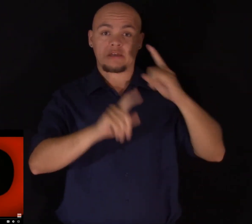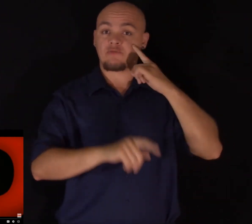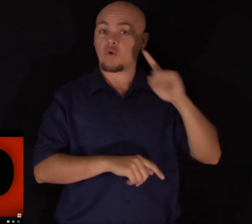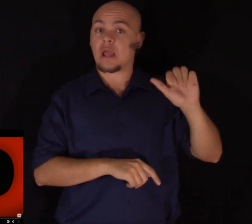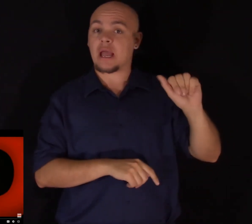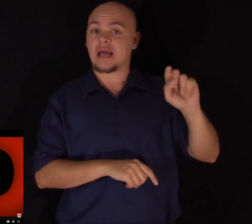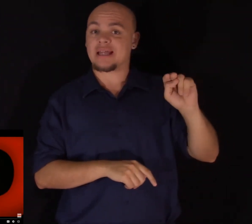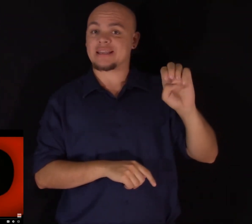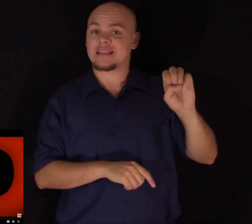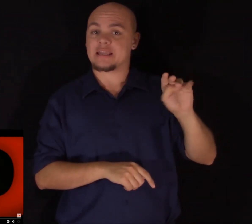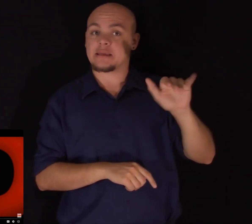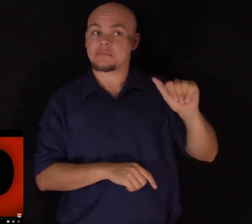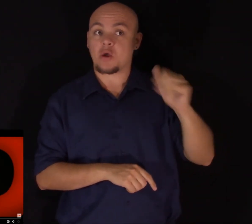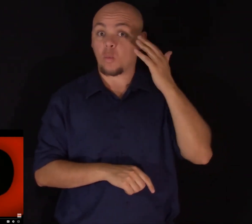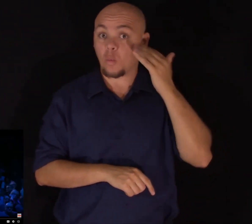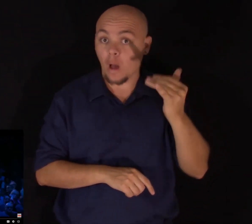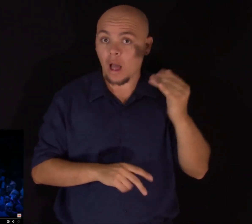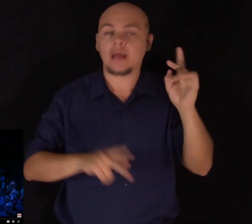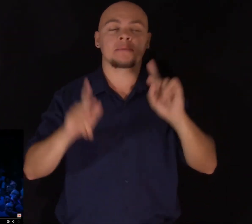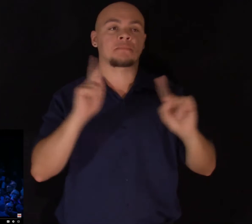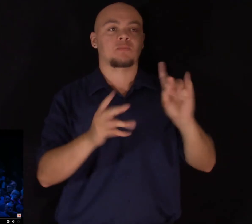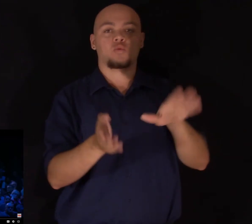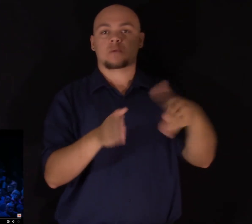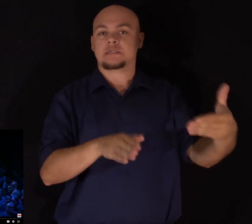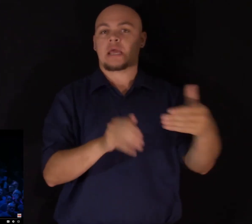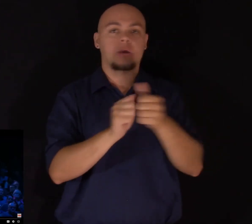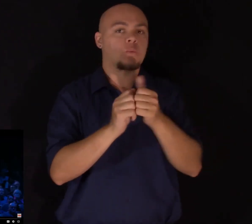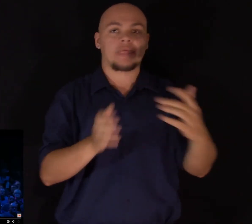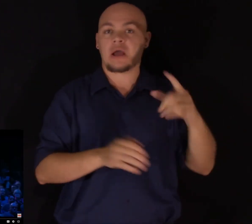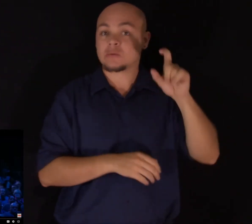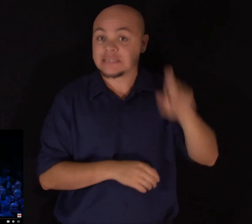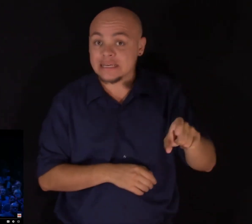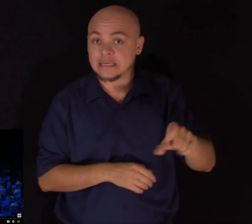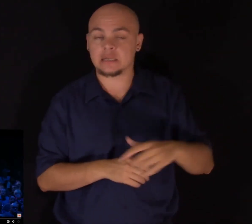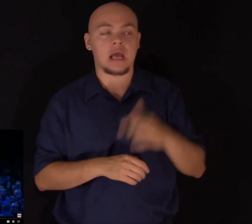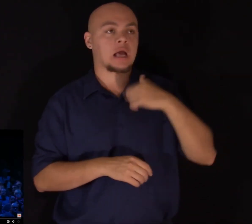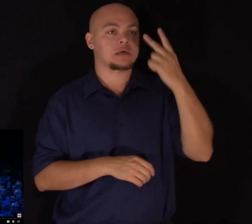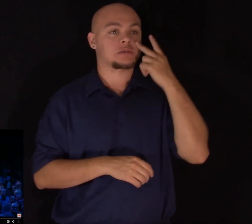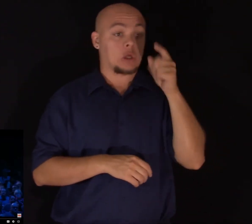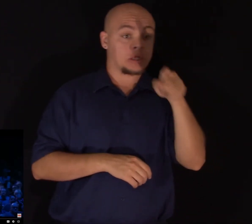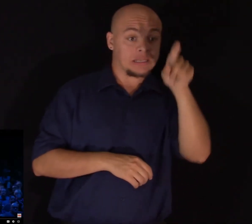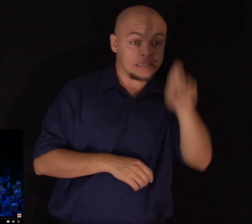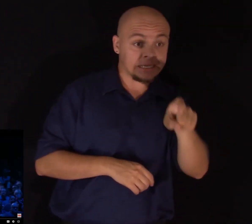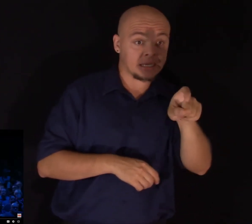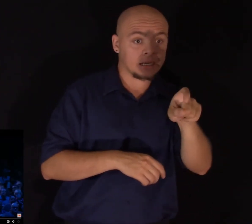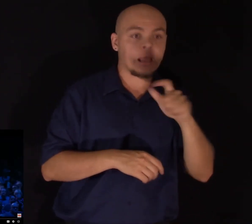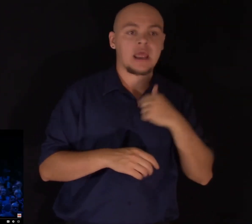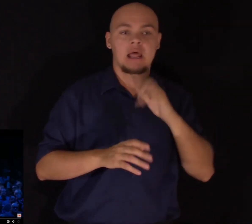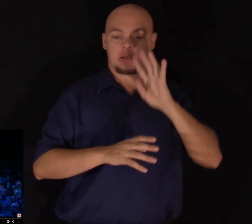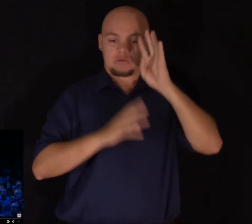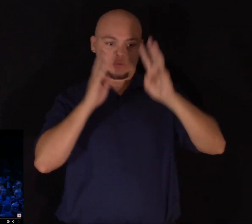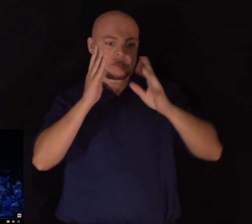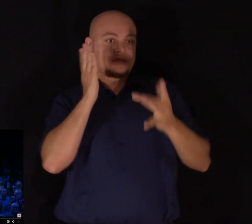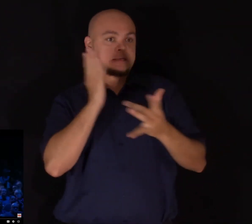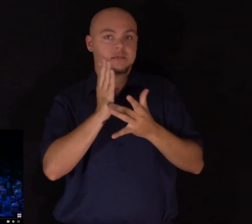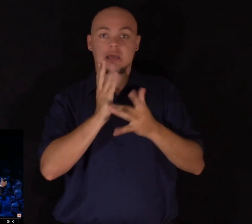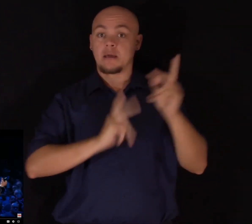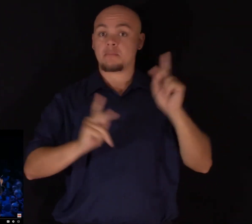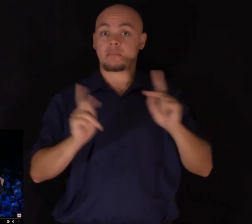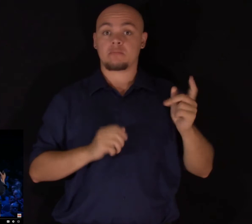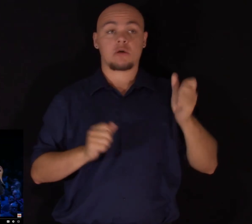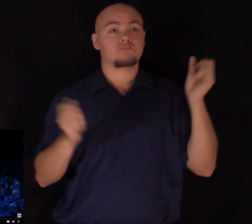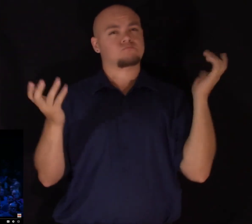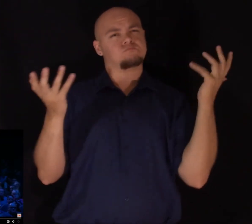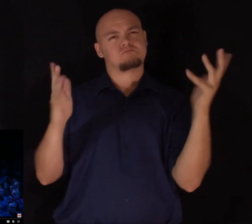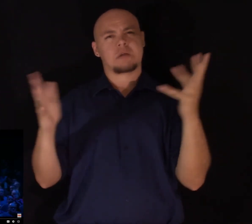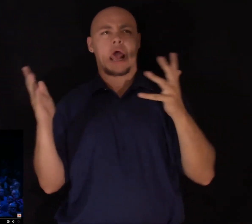people were dying unnecessarily. And he said, I saw this need, so you know what I did? I made it. And everybody just burst into applause,